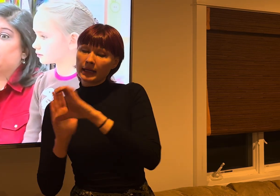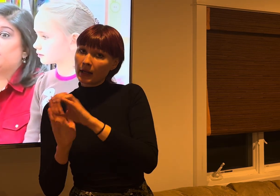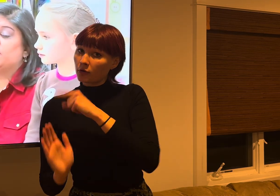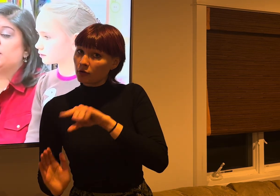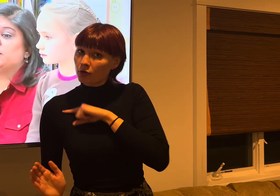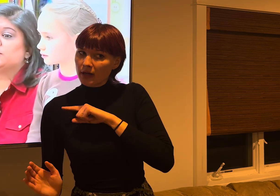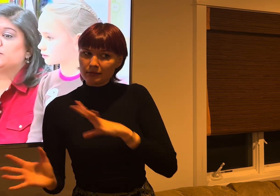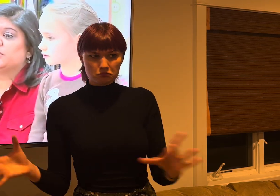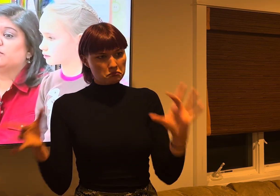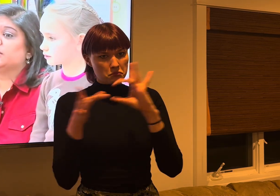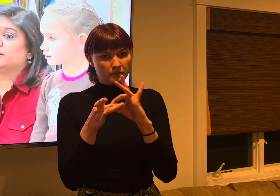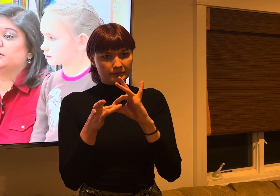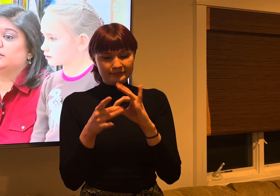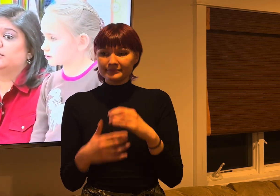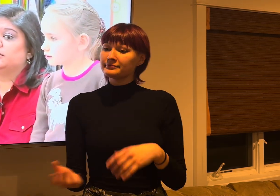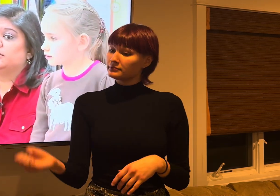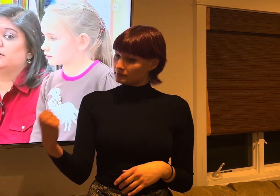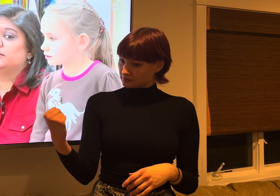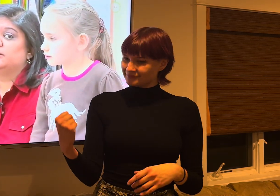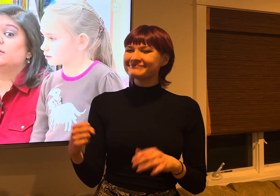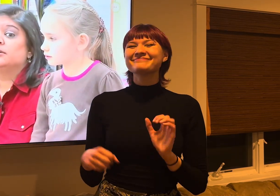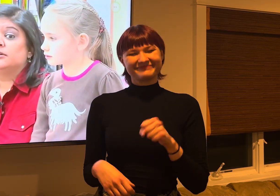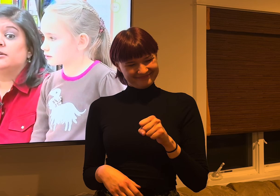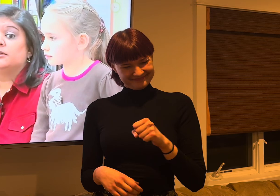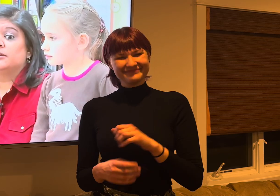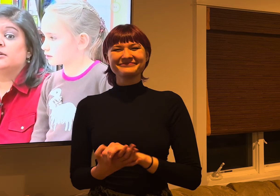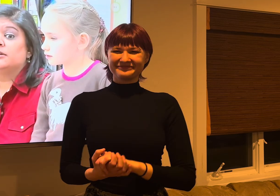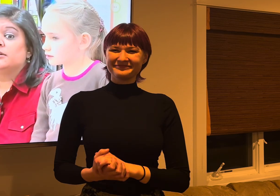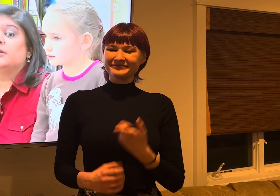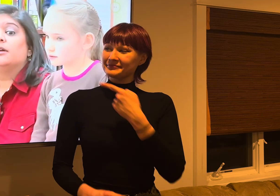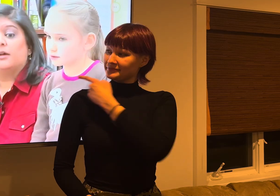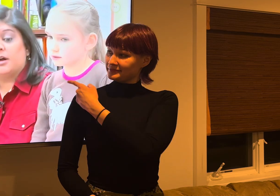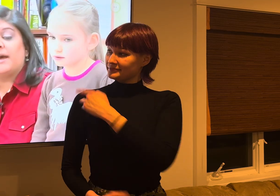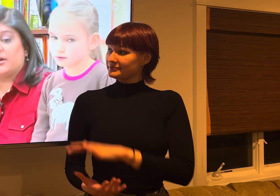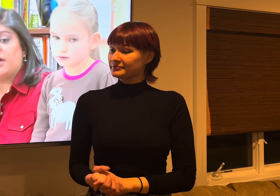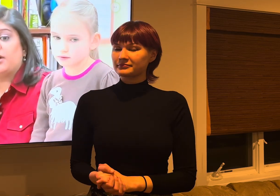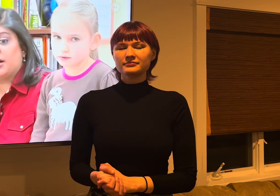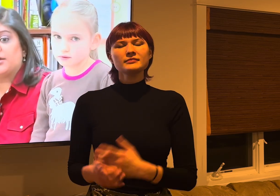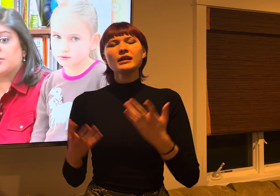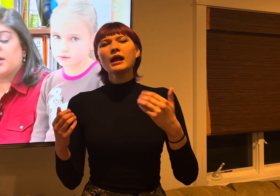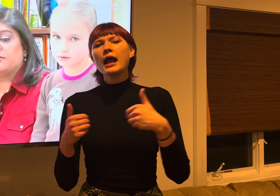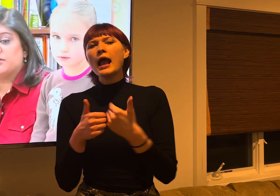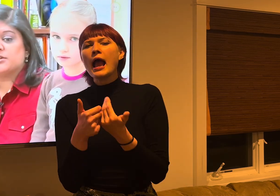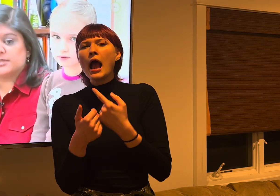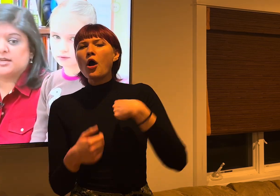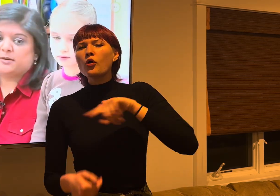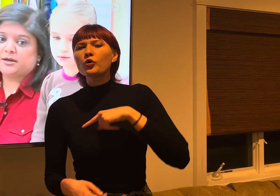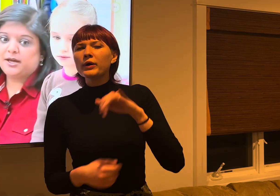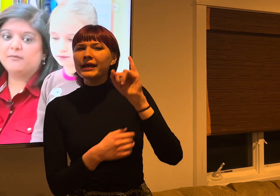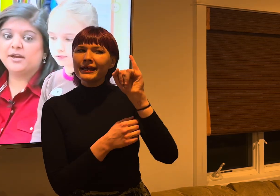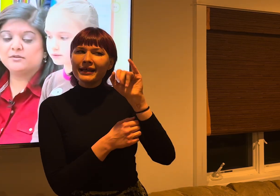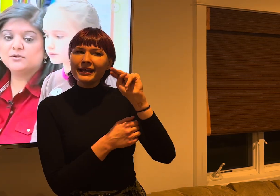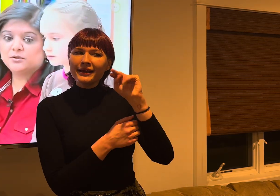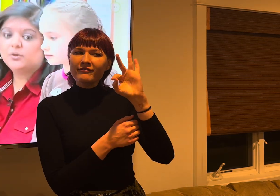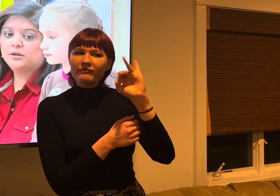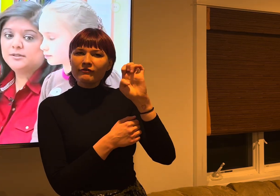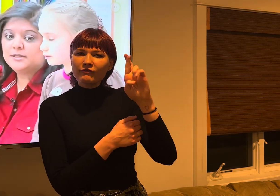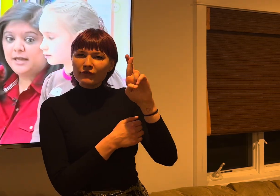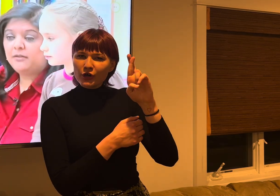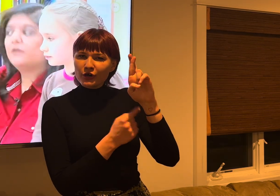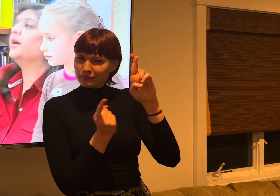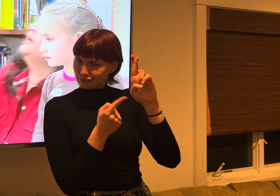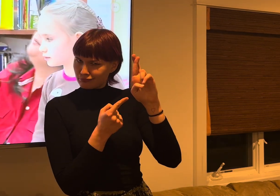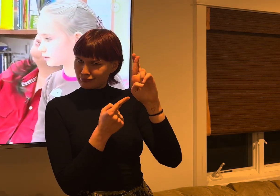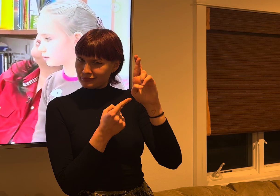it. What do we use to infer? Our background knowledge. Our background knowledge. We have to use our schema, and we have to use the